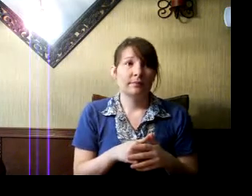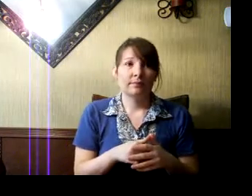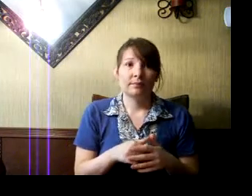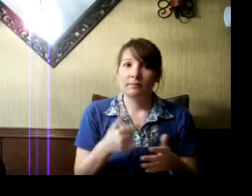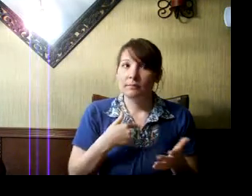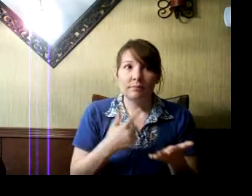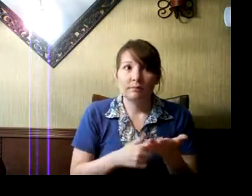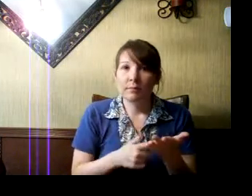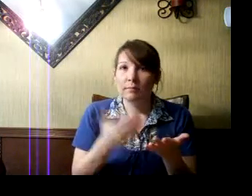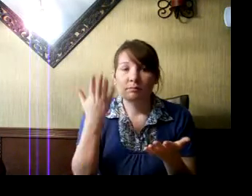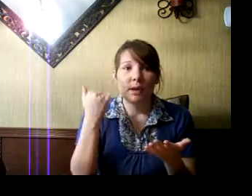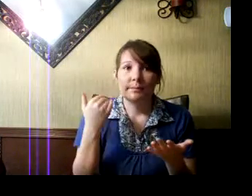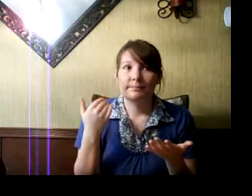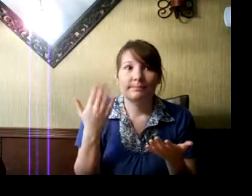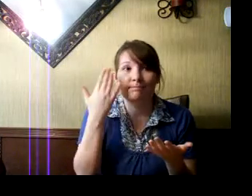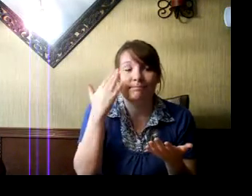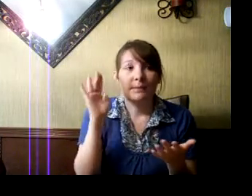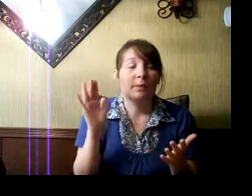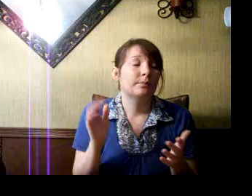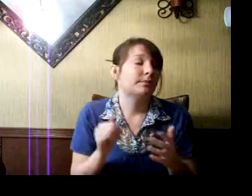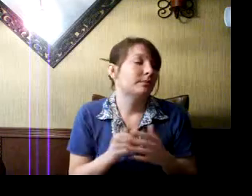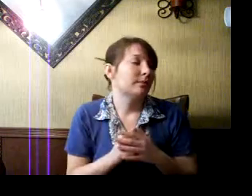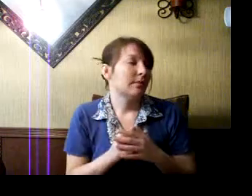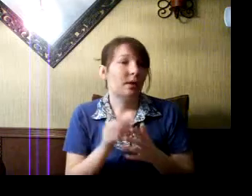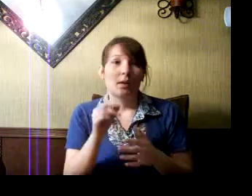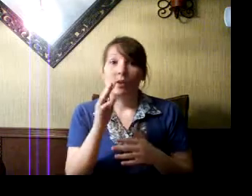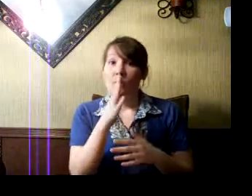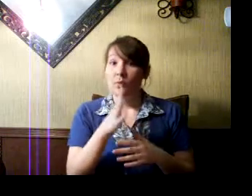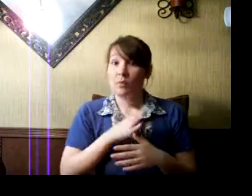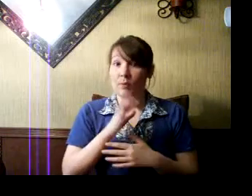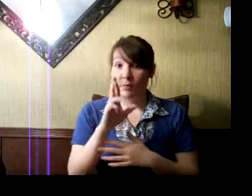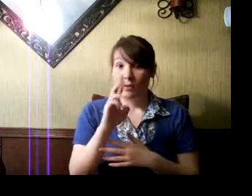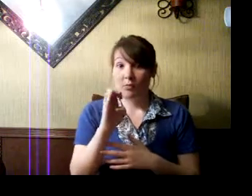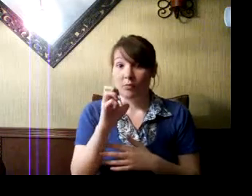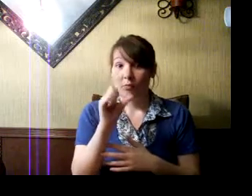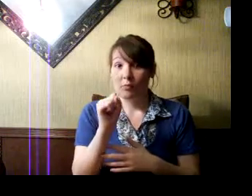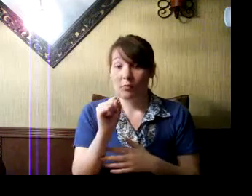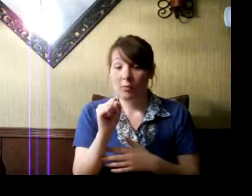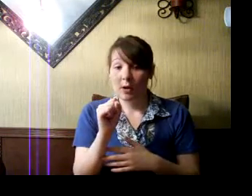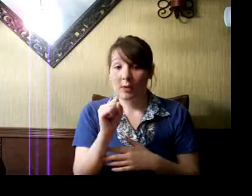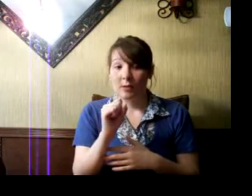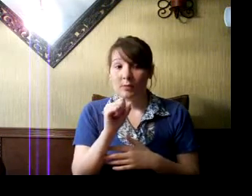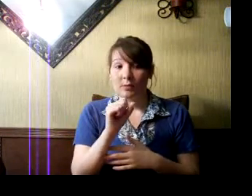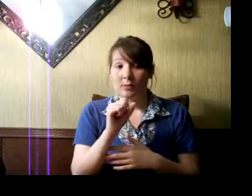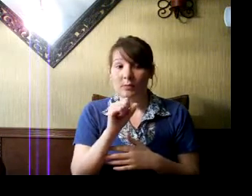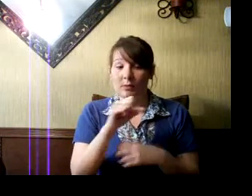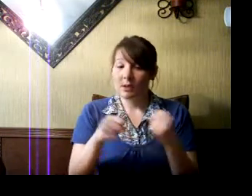work in 1961, and she found that on the average, teachers